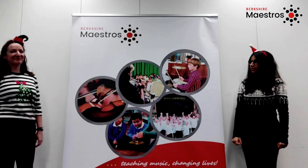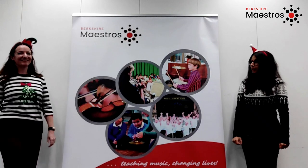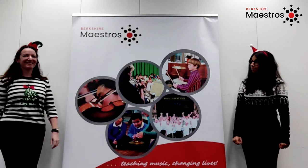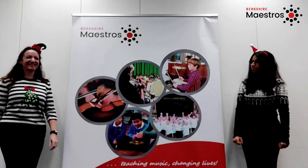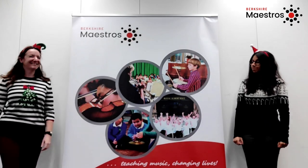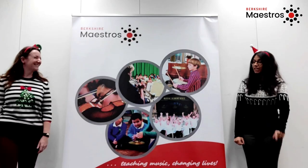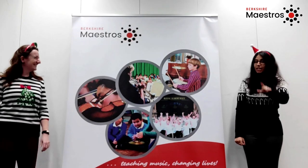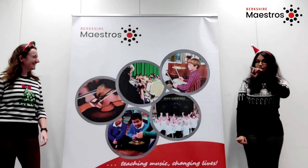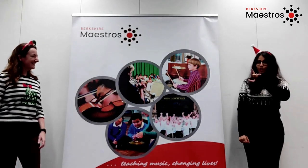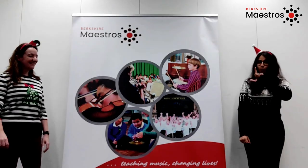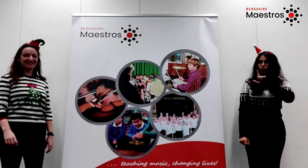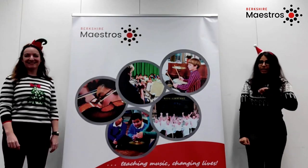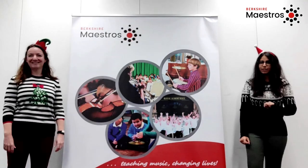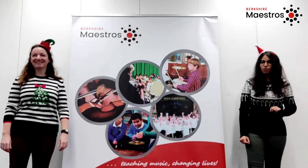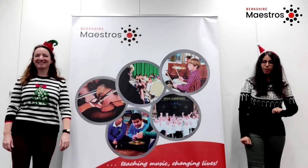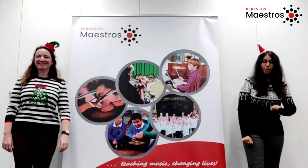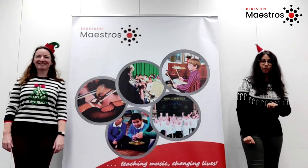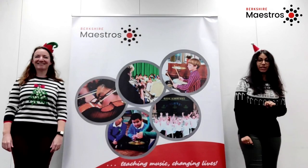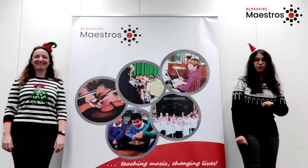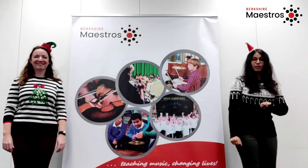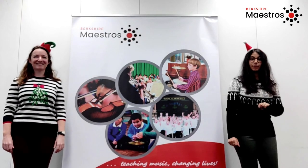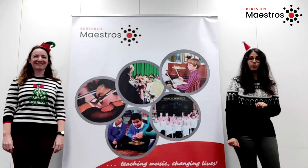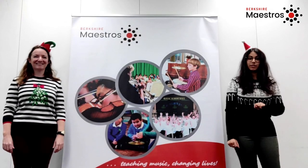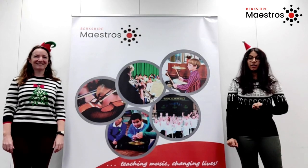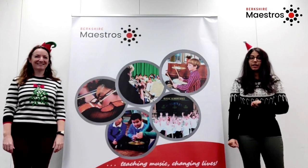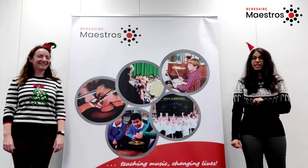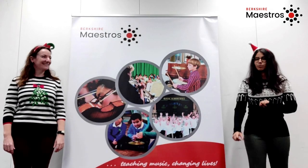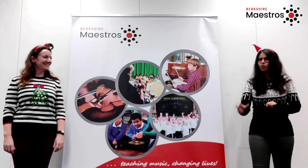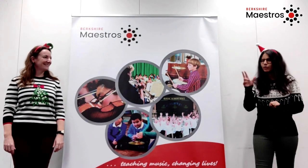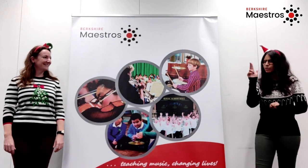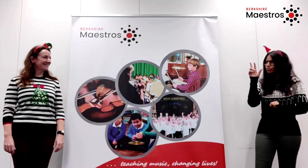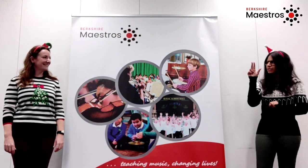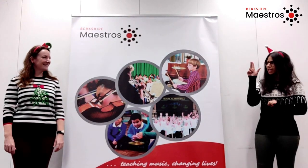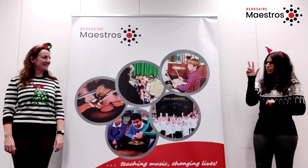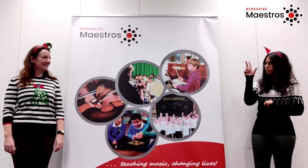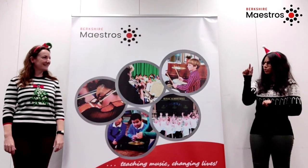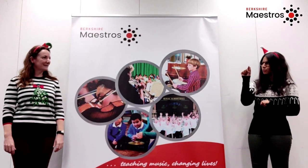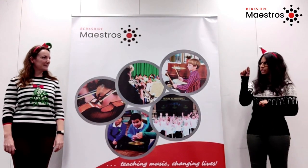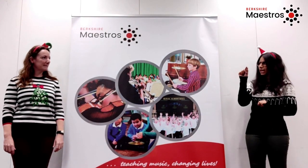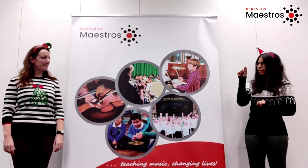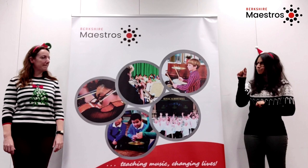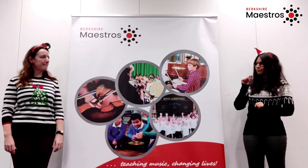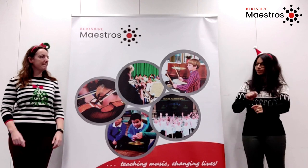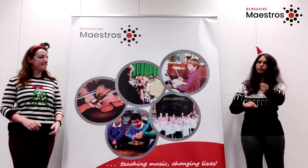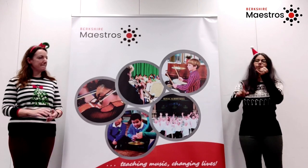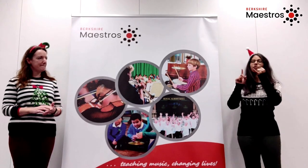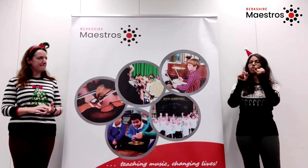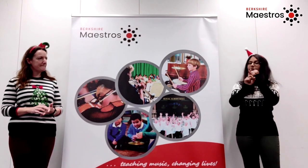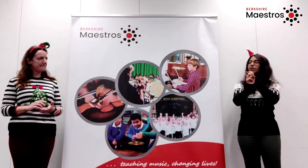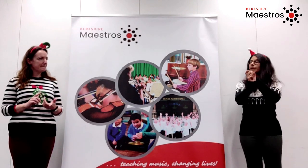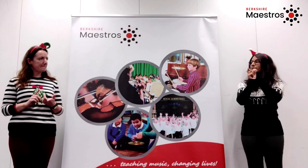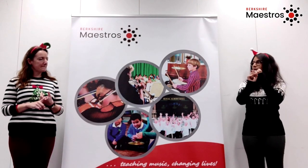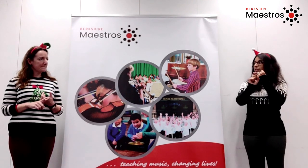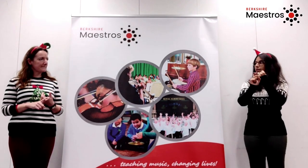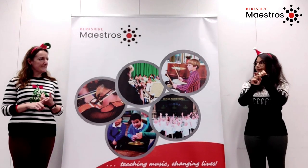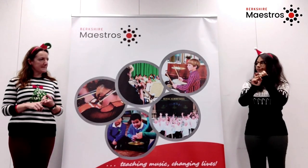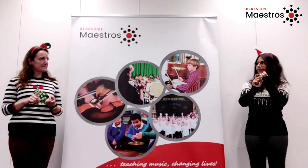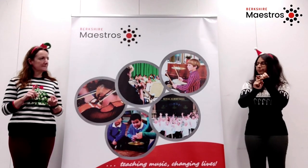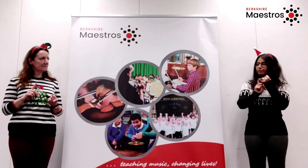Midwinter. So what we need to remember for In the Bleak Midwinter is we've got those three sections we've got to put together. Mm-hmm. So we've got In the Bleak Midwinter